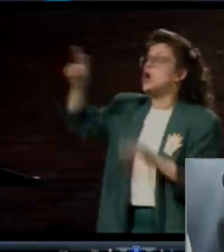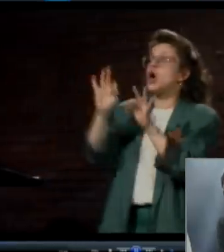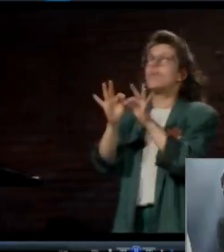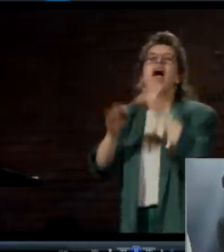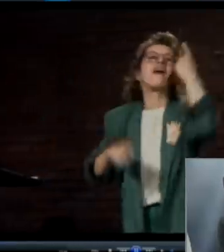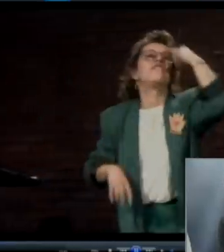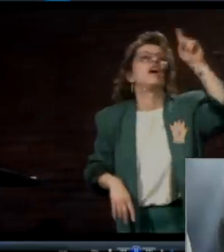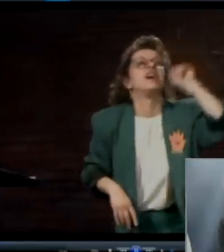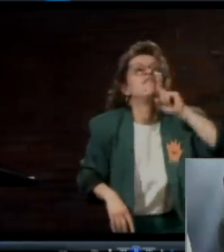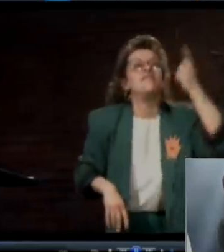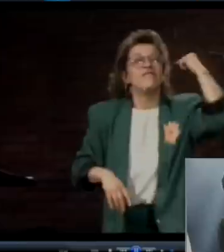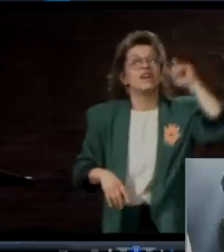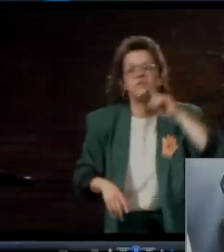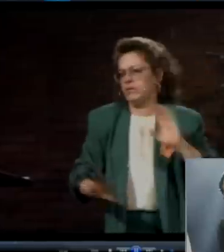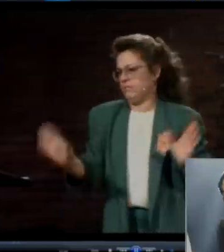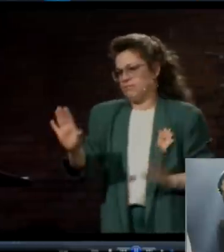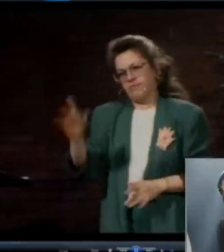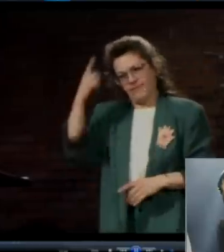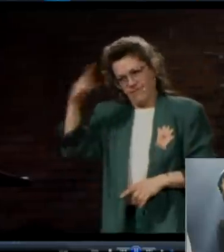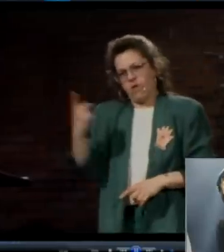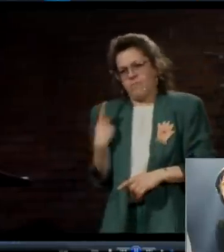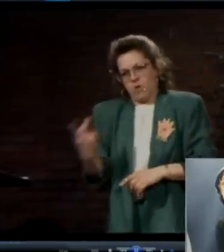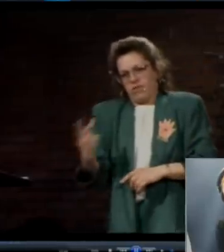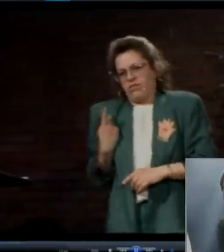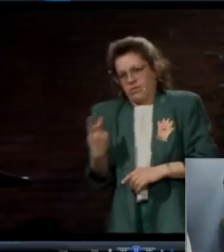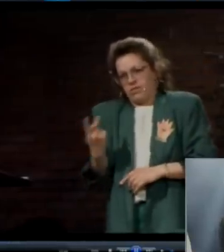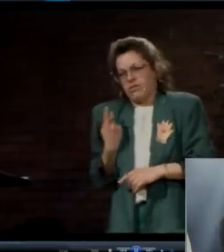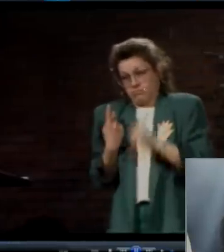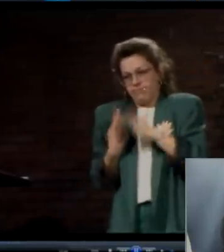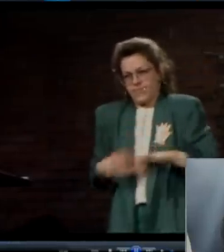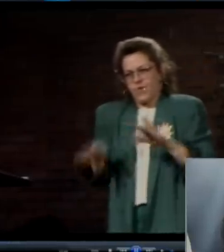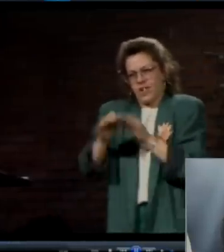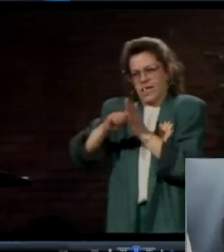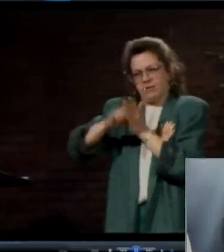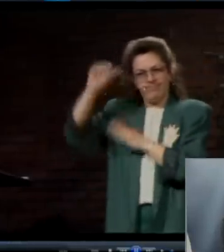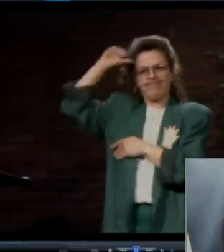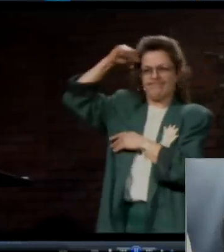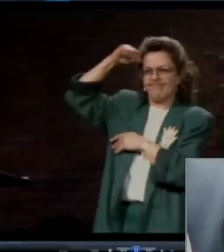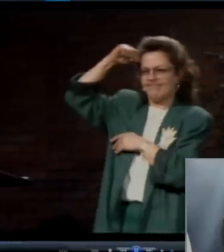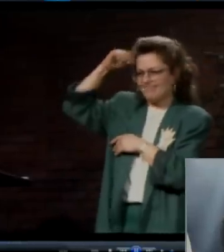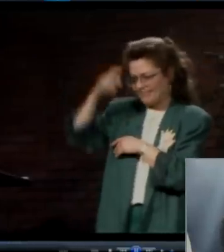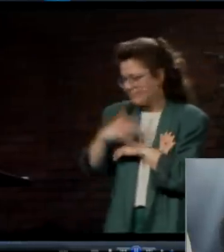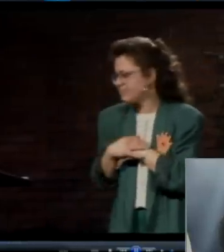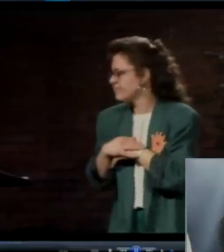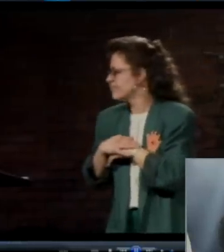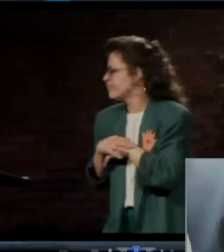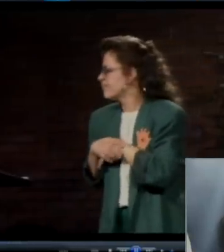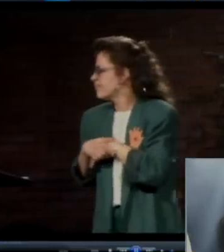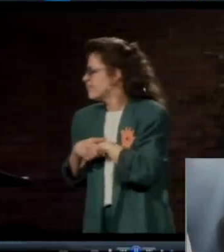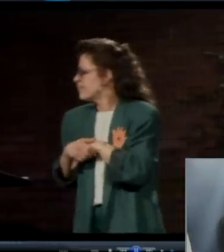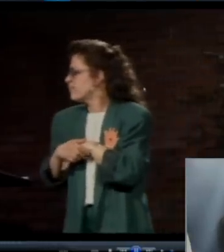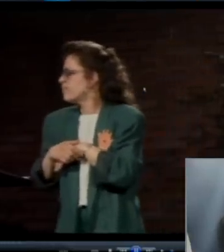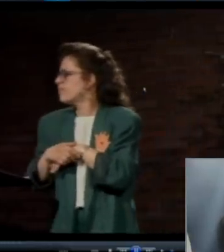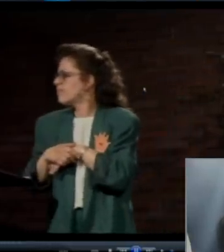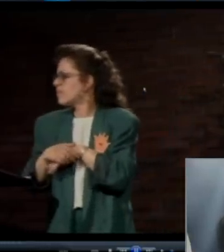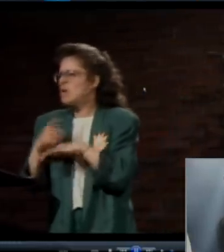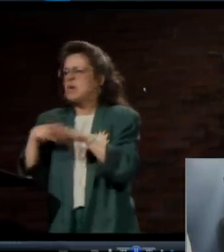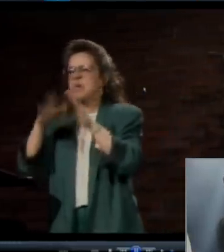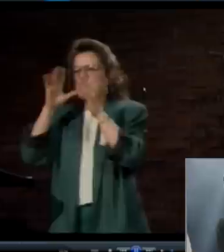is not just accommodating me because I don't speak. The interpreter is also accommodating hearing people who do not sign. So